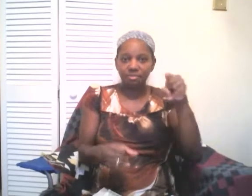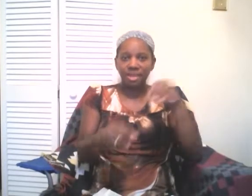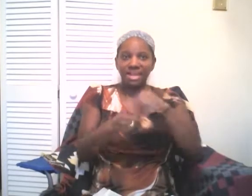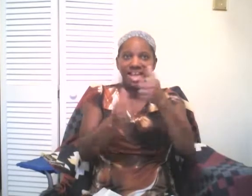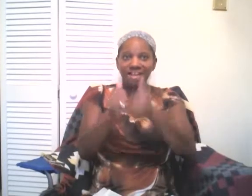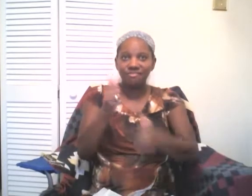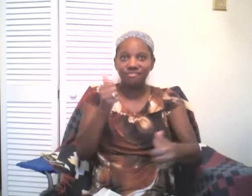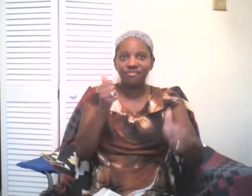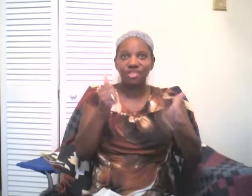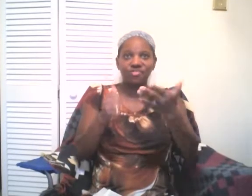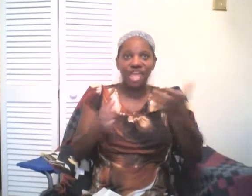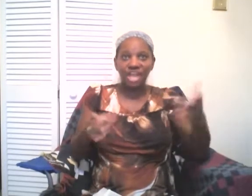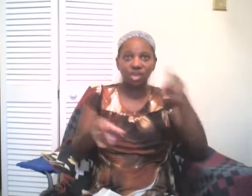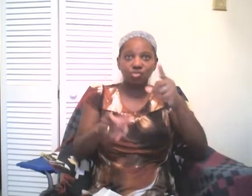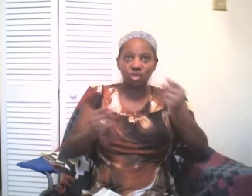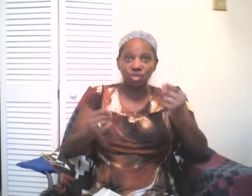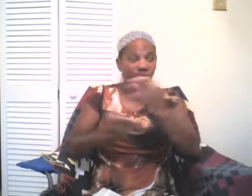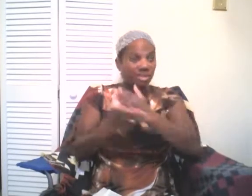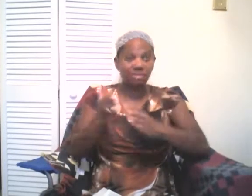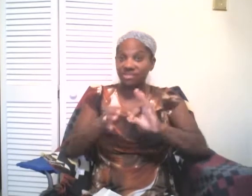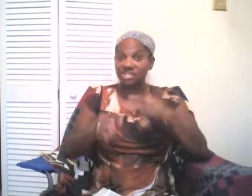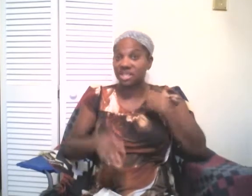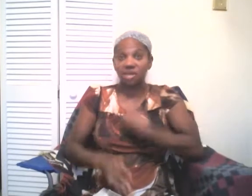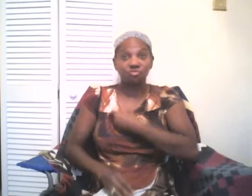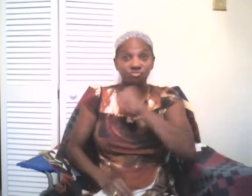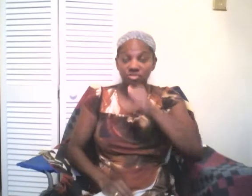in everything you do? Some of us don't.